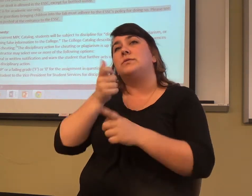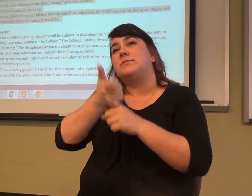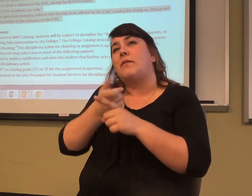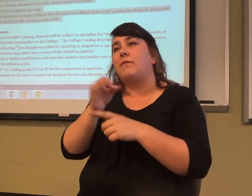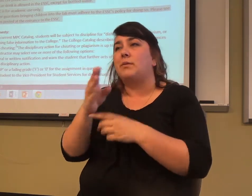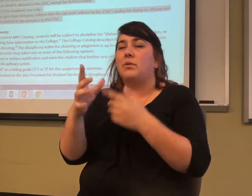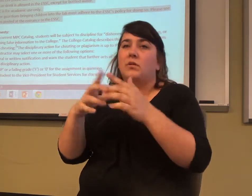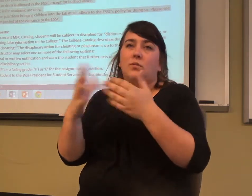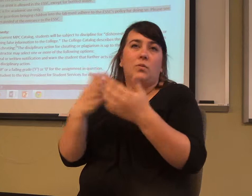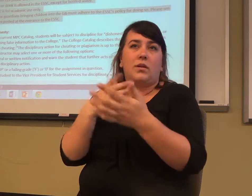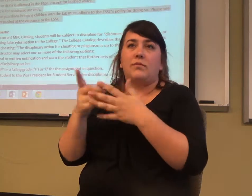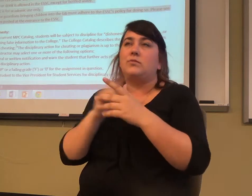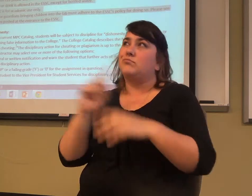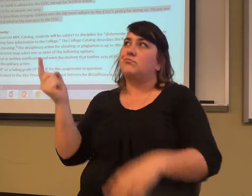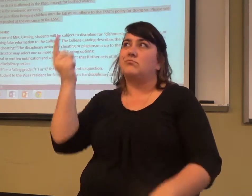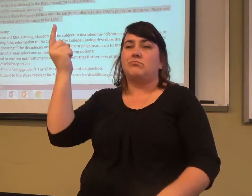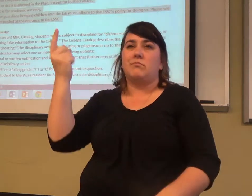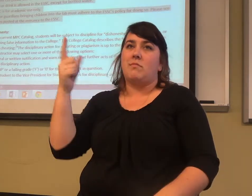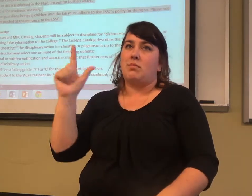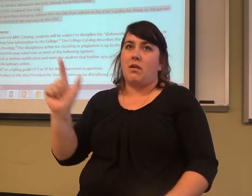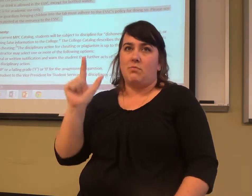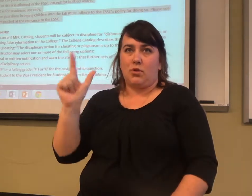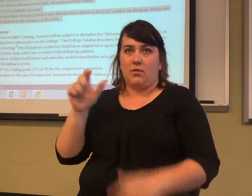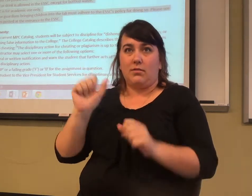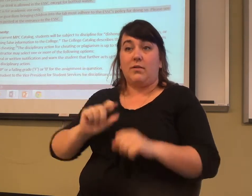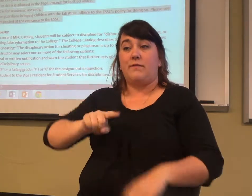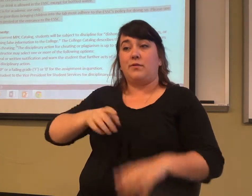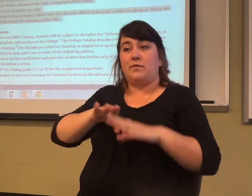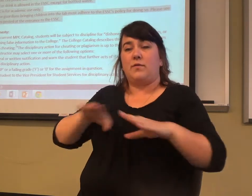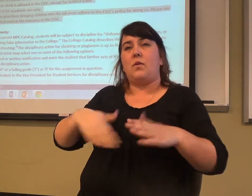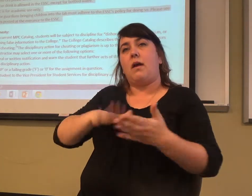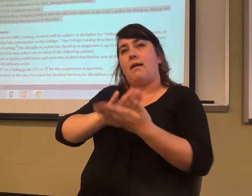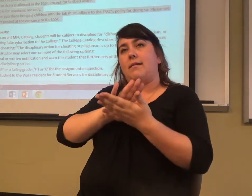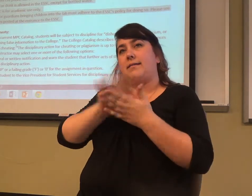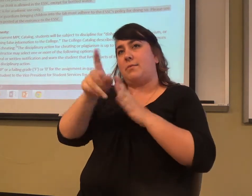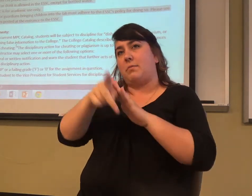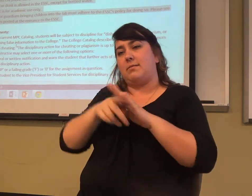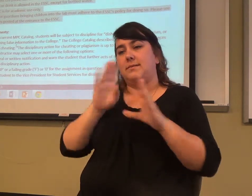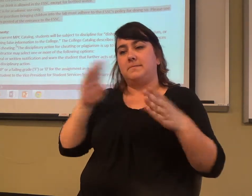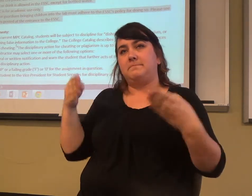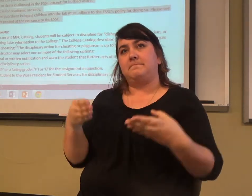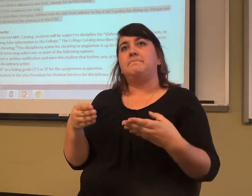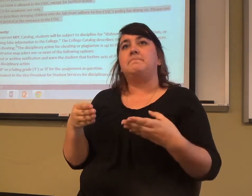in the library. Down here in the first floor, we've got that academic policy in place.